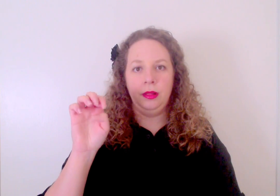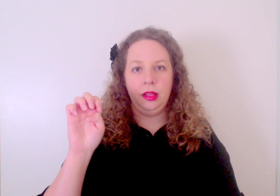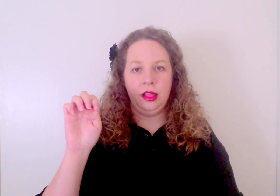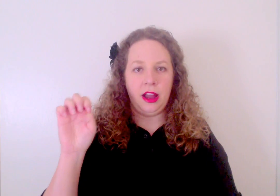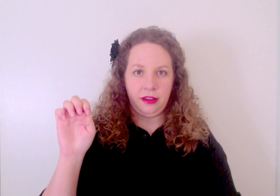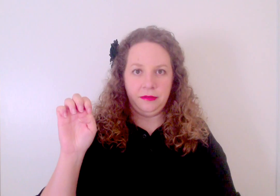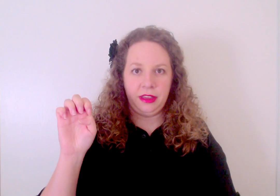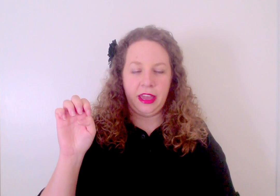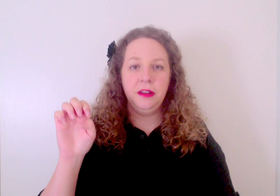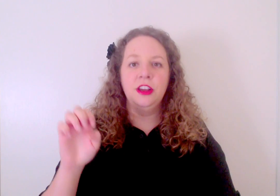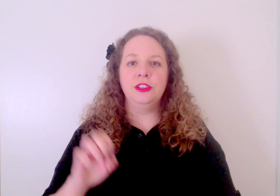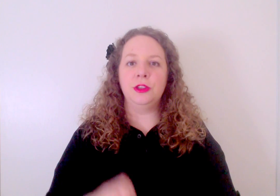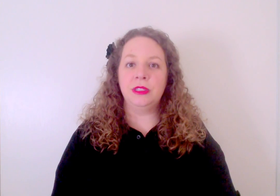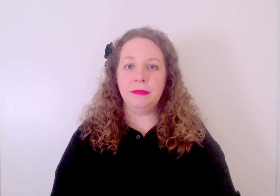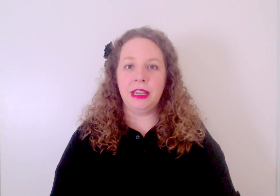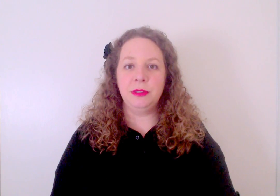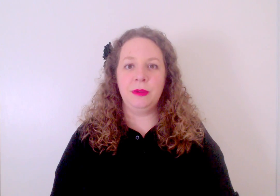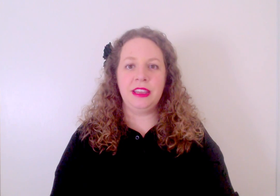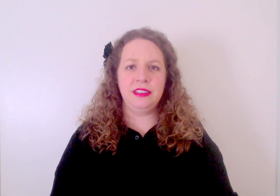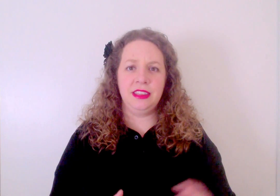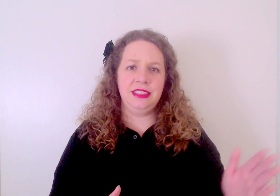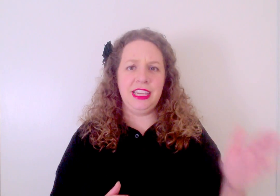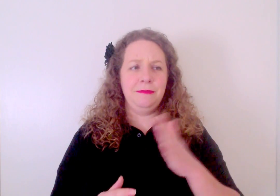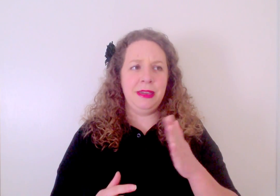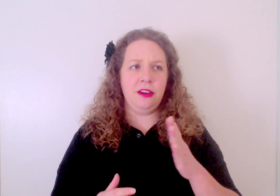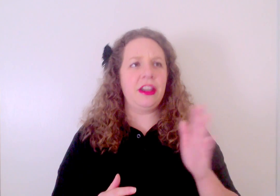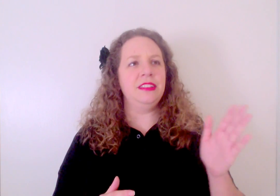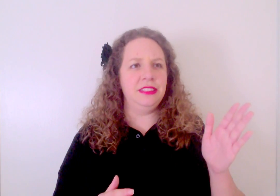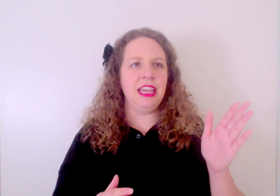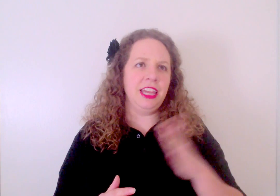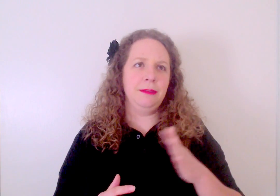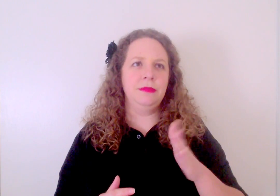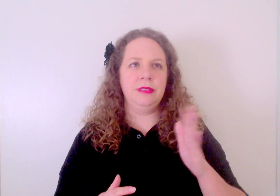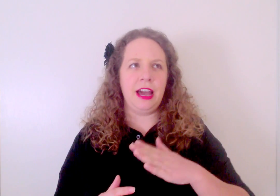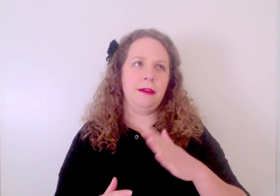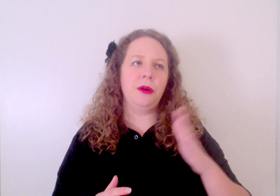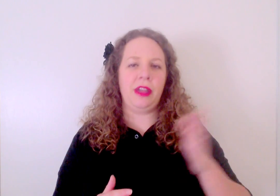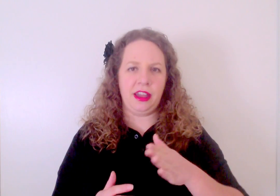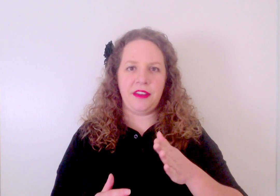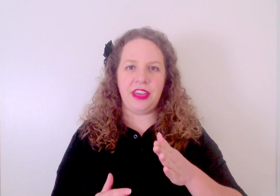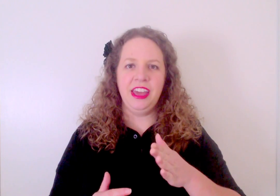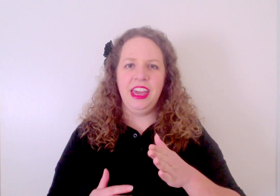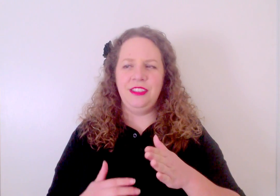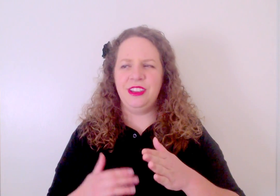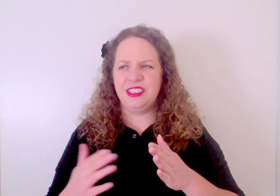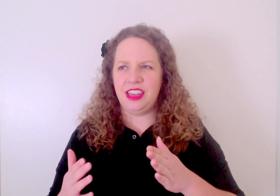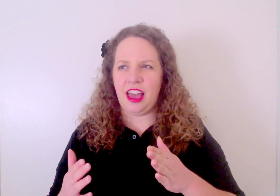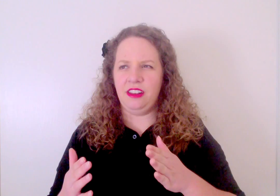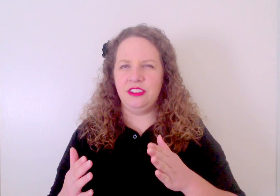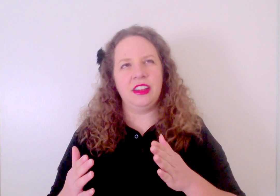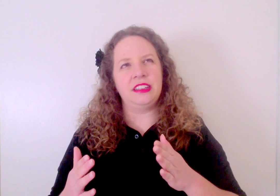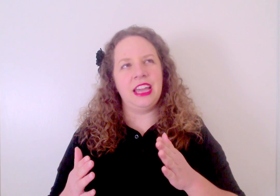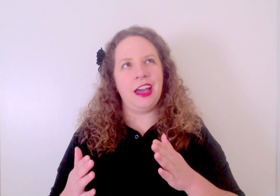Table. Okay, so sometimes we get to the T-A-B, okay, tab, okay, I got that, and then you get to the L and you're like,